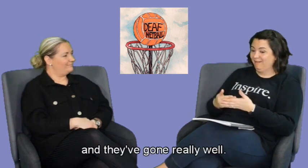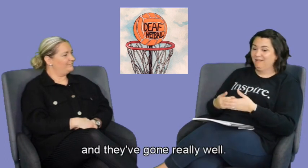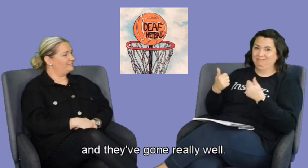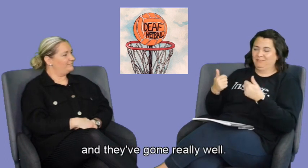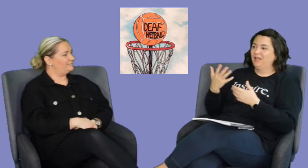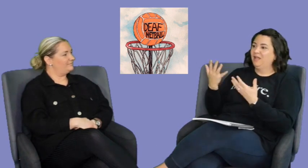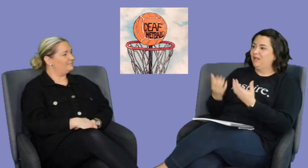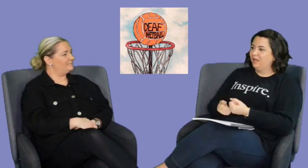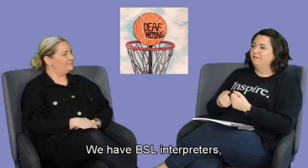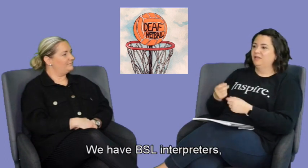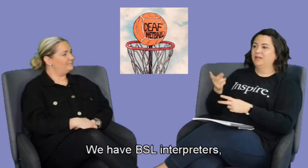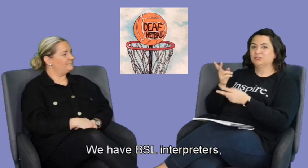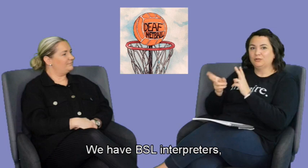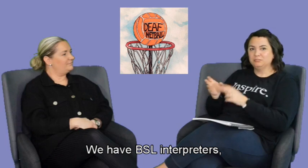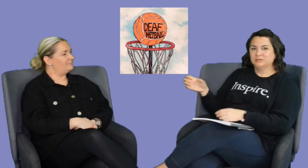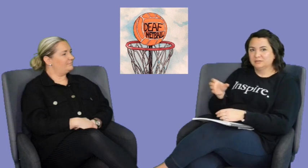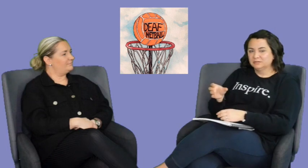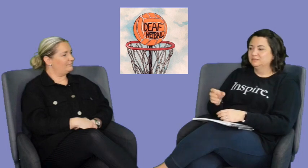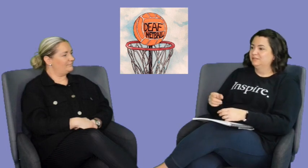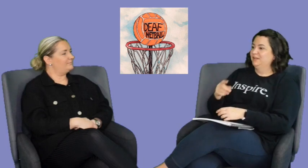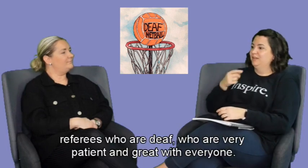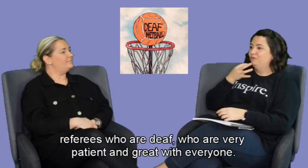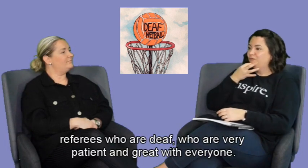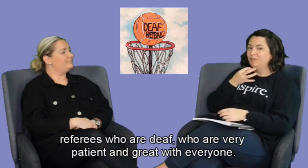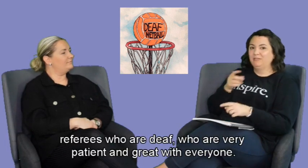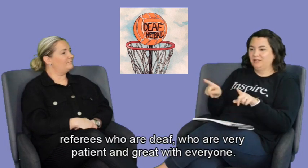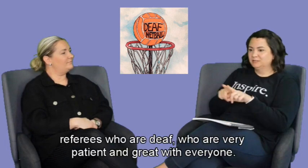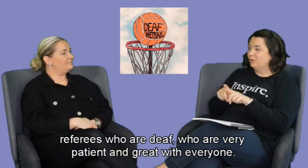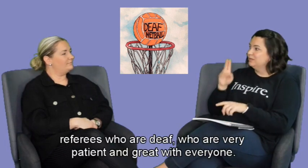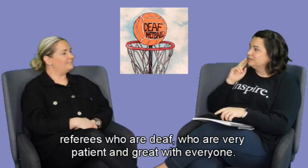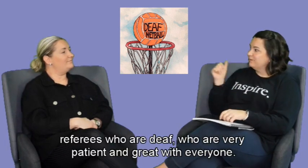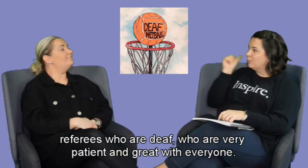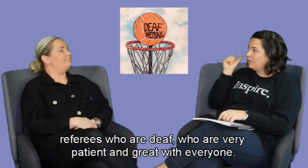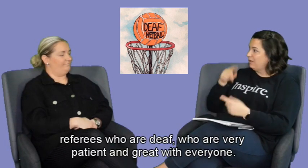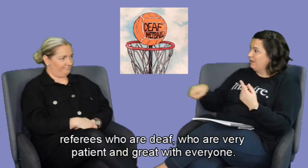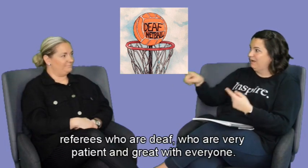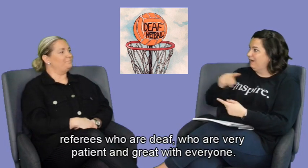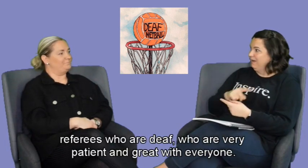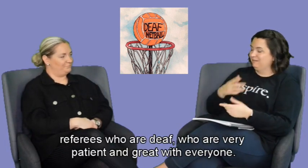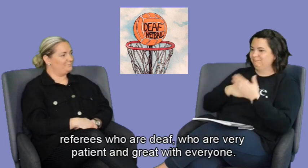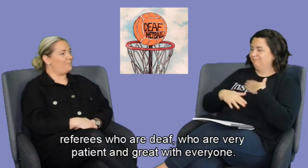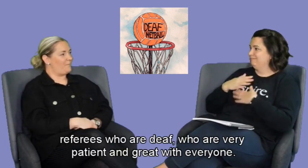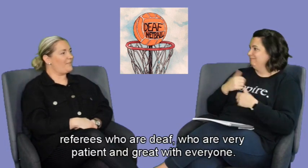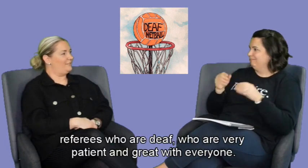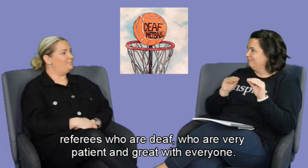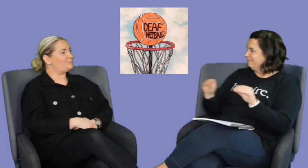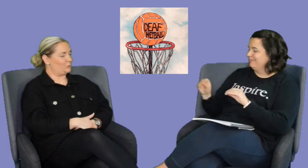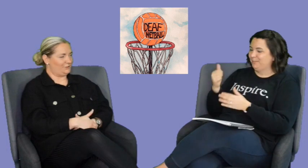well. We have BSL interpreters, referees who are deaf, who are very patient and great with everyone. And